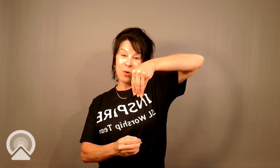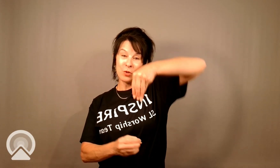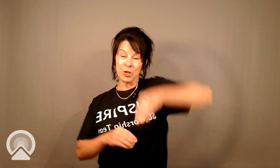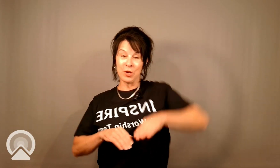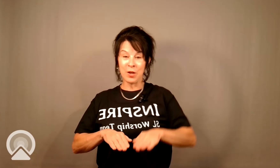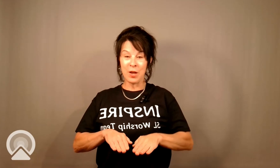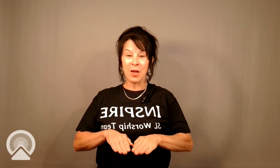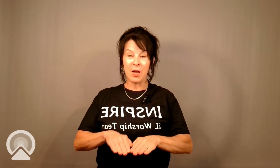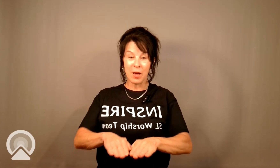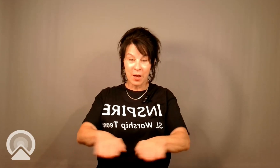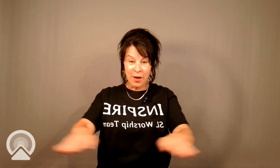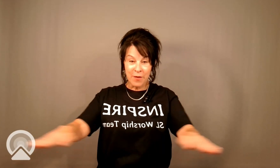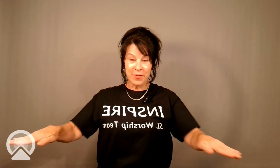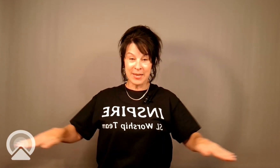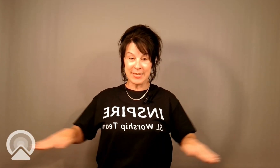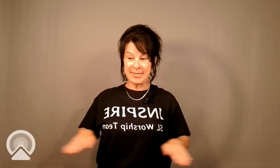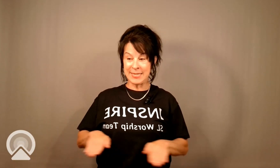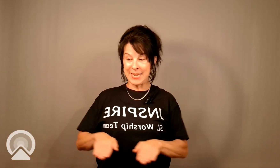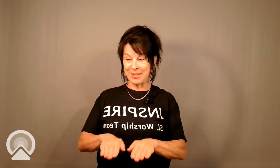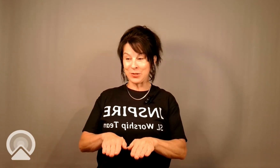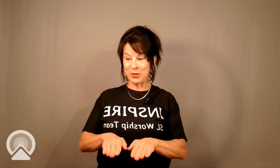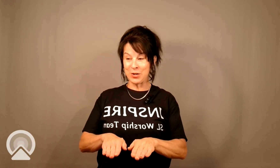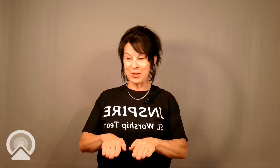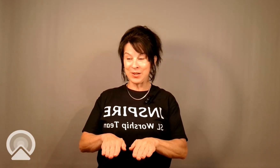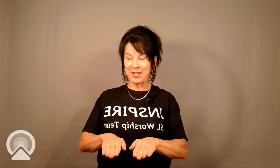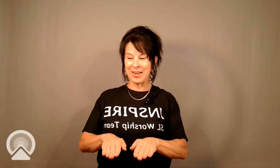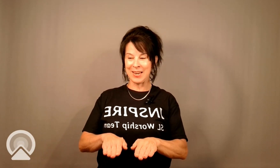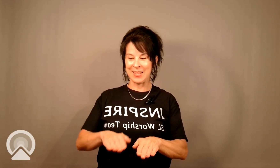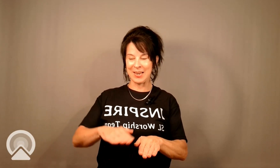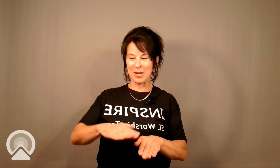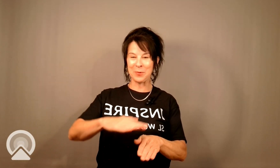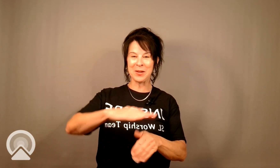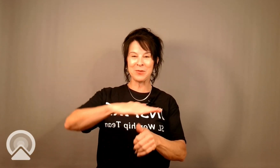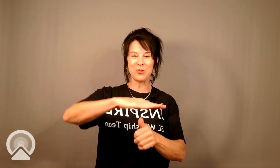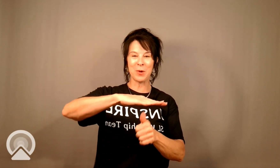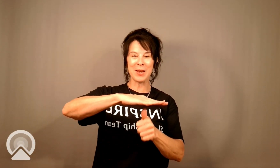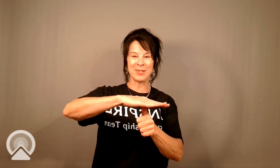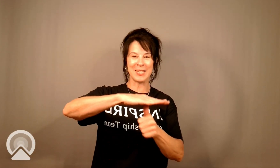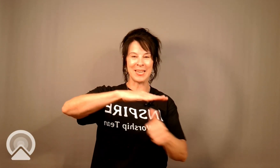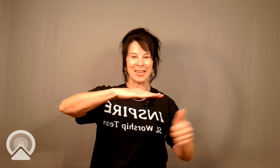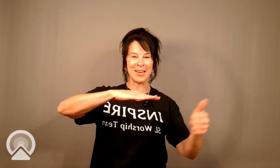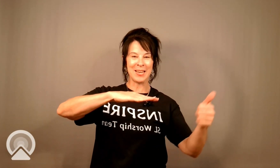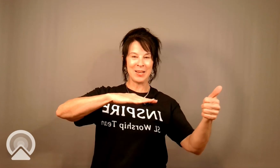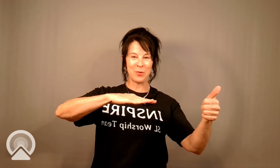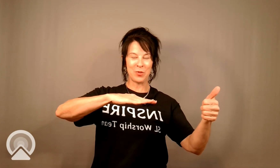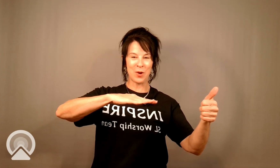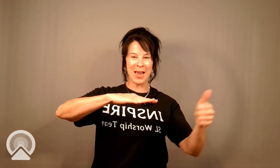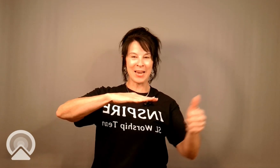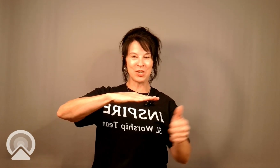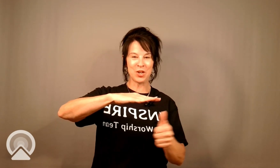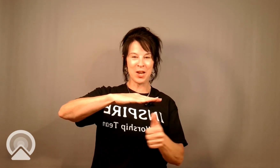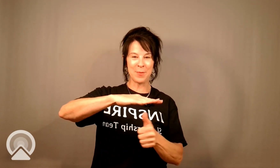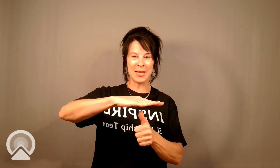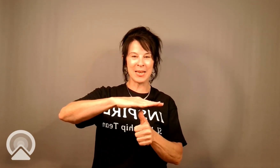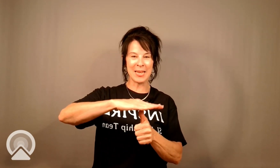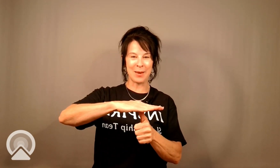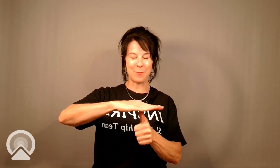out of the desert, and then here we go to drowned again. With your action dominant hand, put